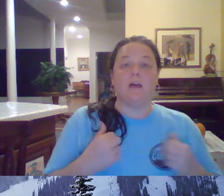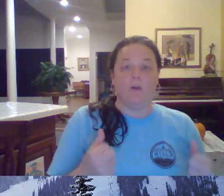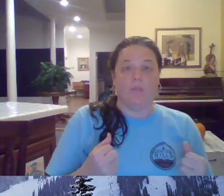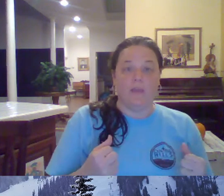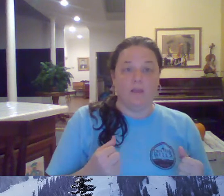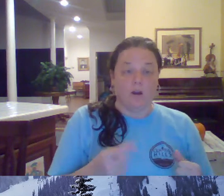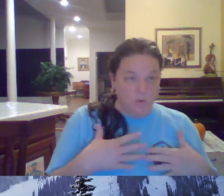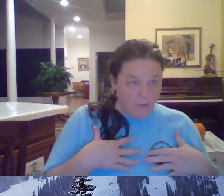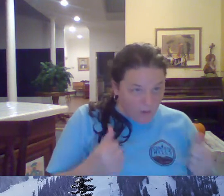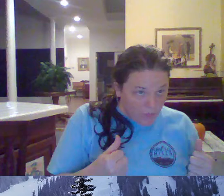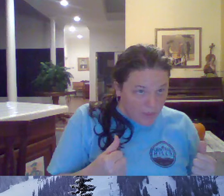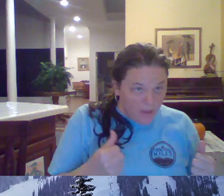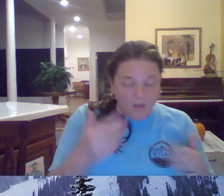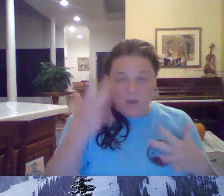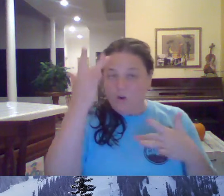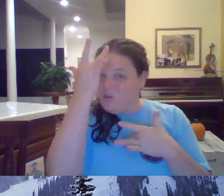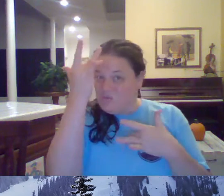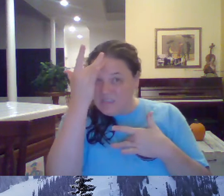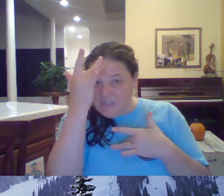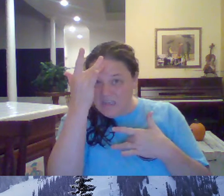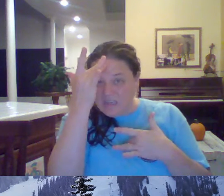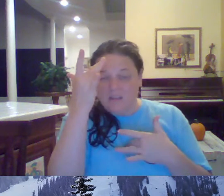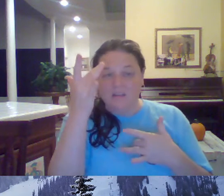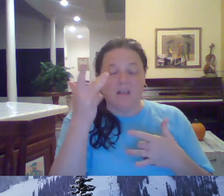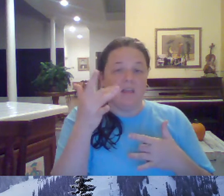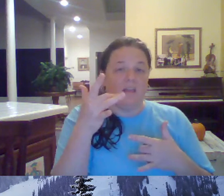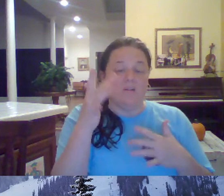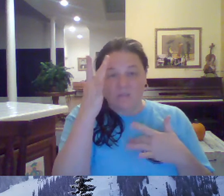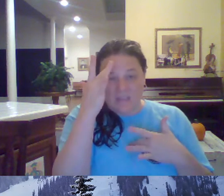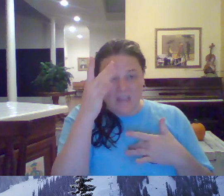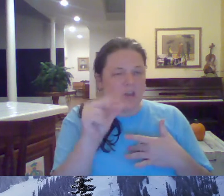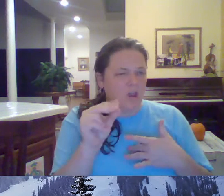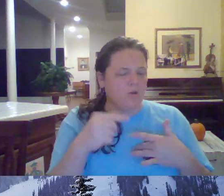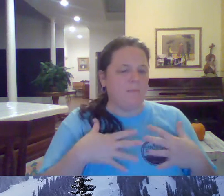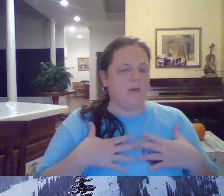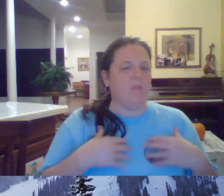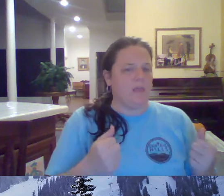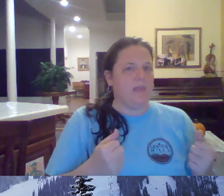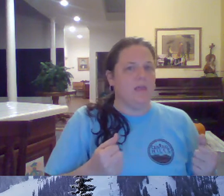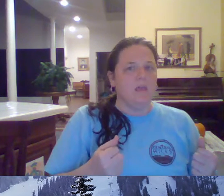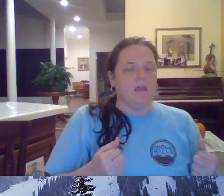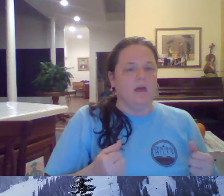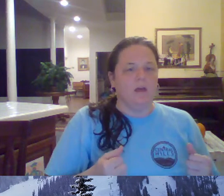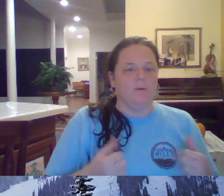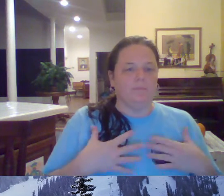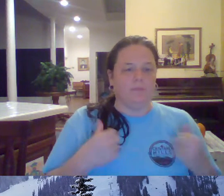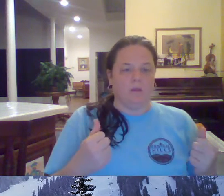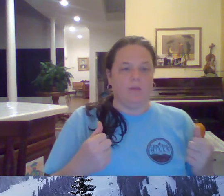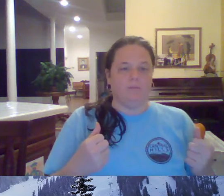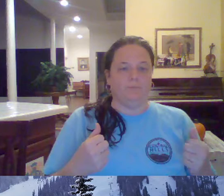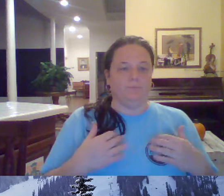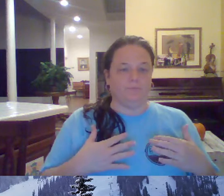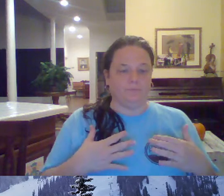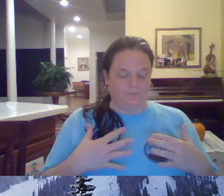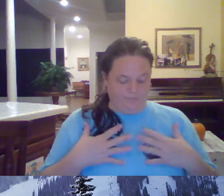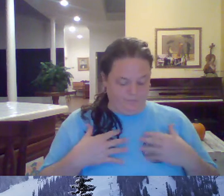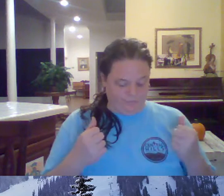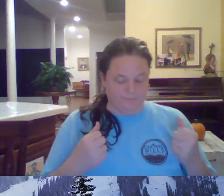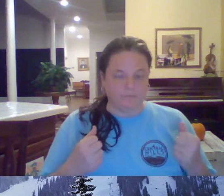also means healthy. Are you healthy? You sick? Like, are you sick? No, I'm healthy. Healthy.